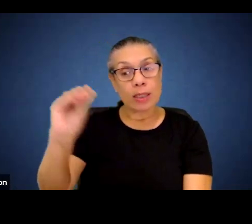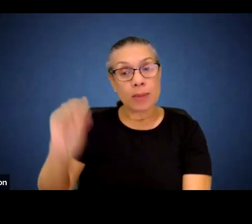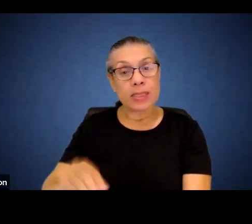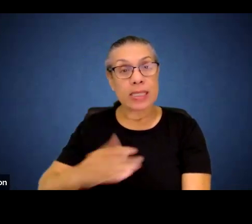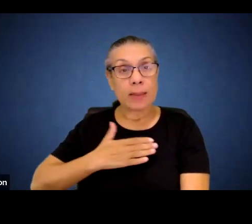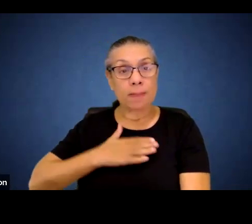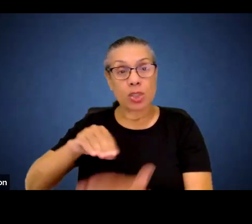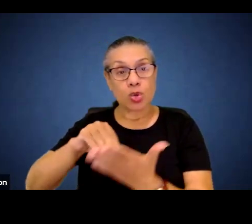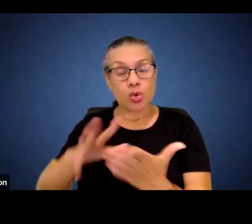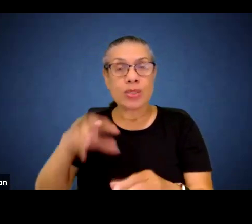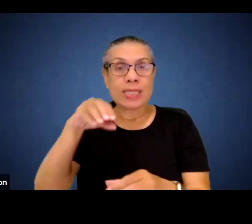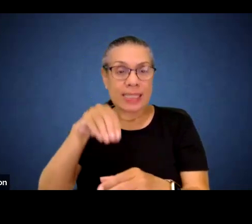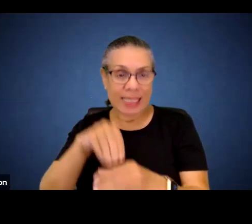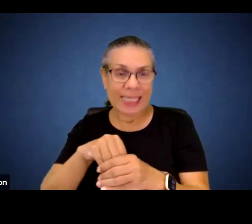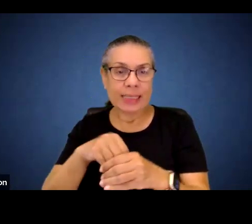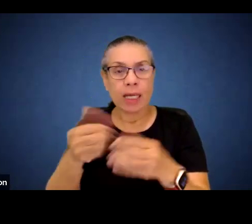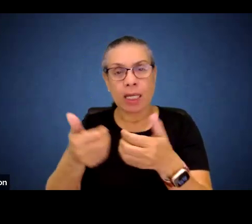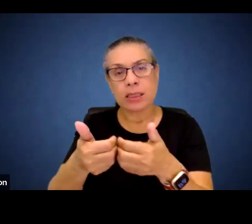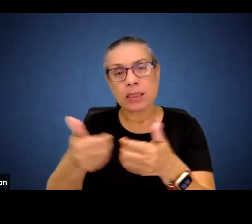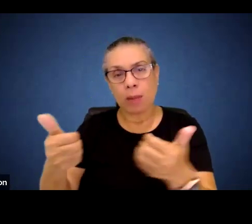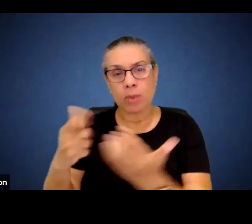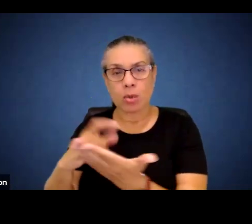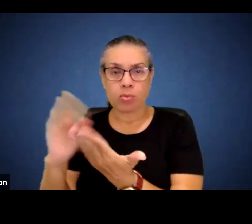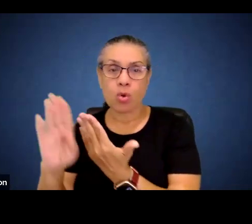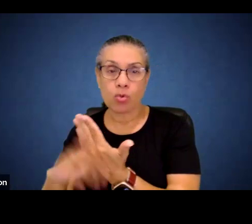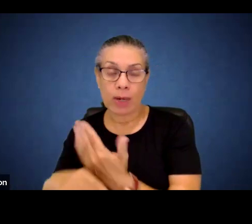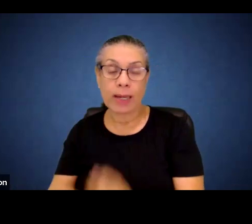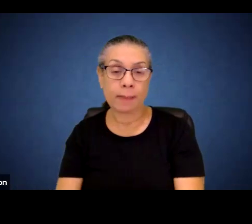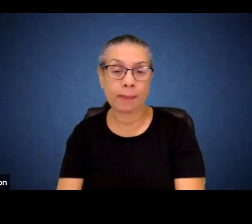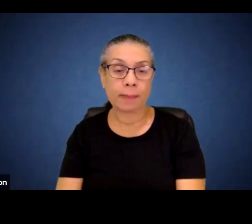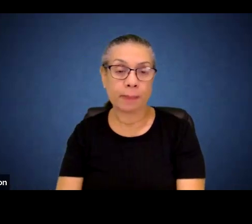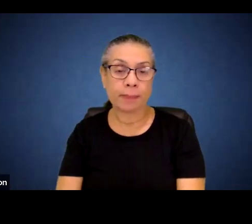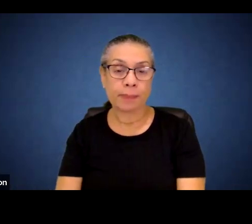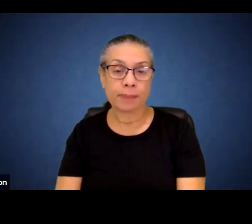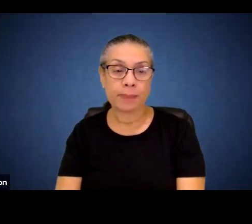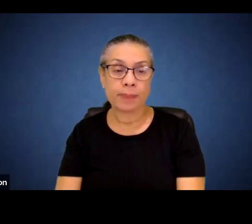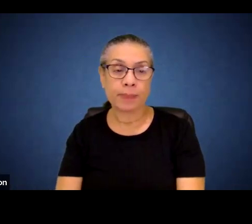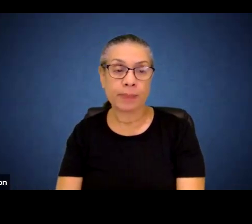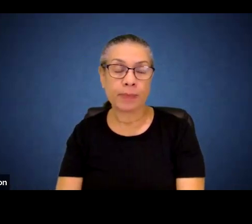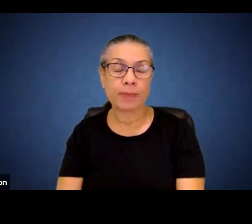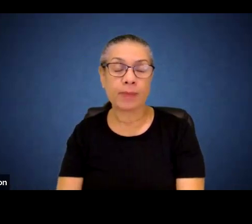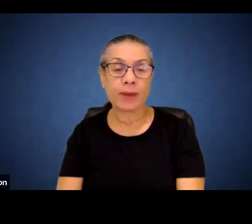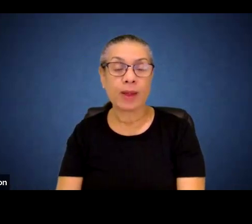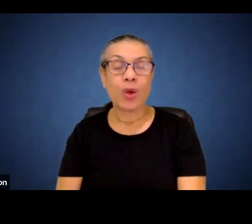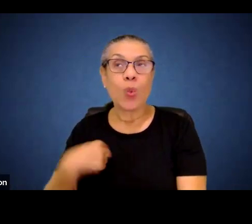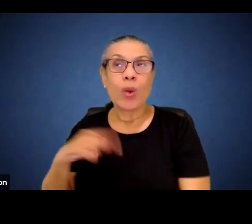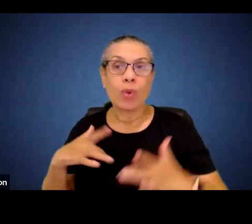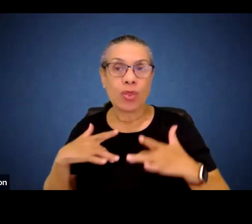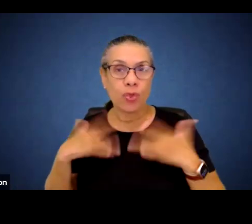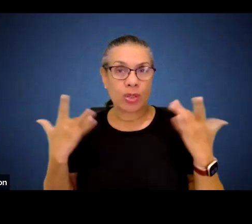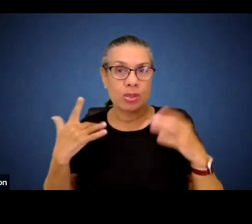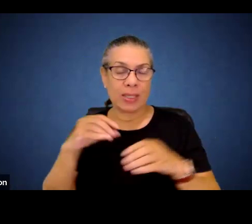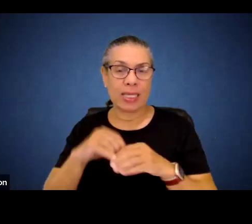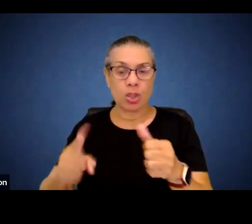are currently enrolled in substantially separate programming within the space. We were thrilled to be chosen to be part of the